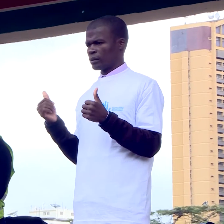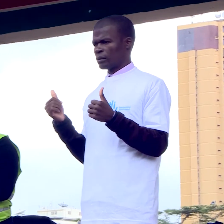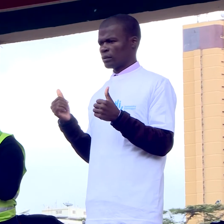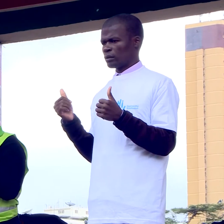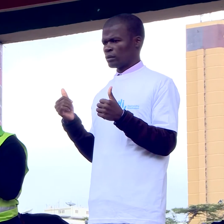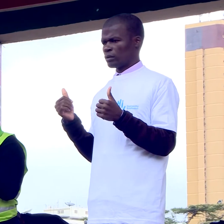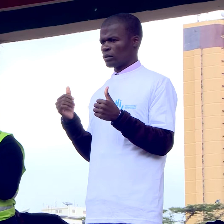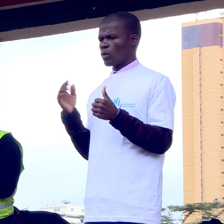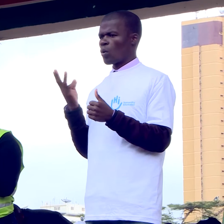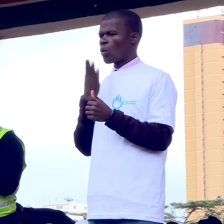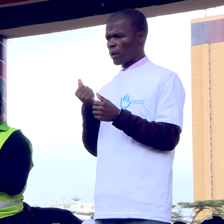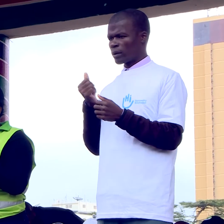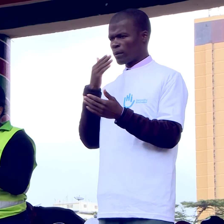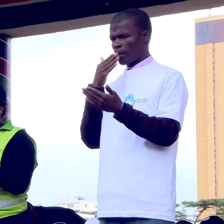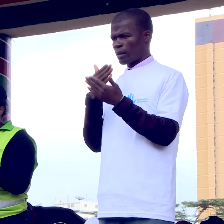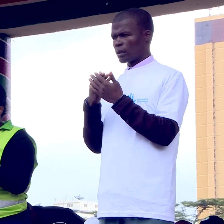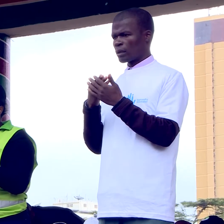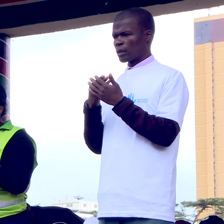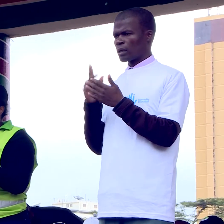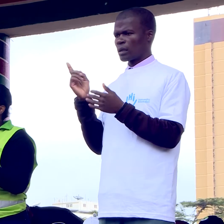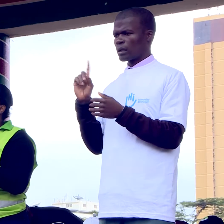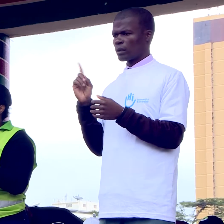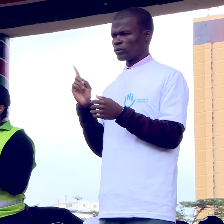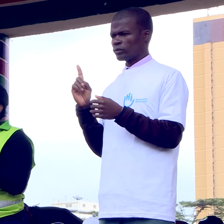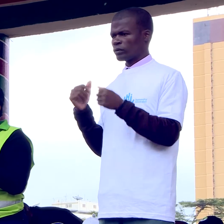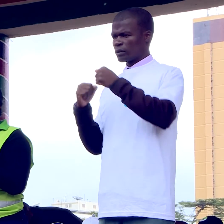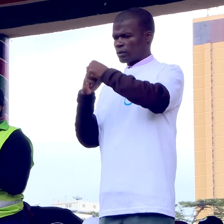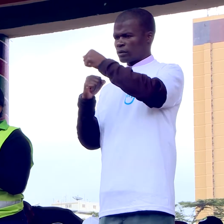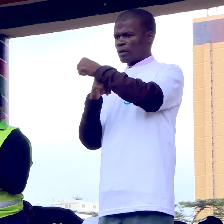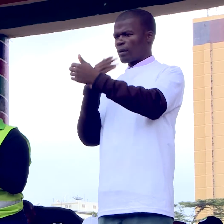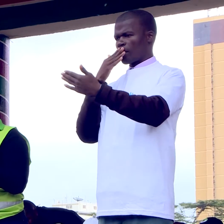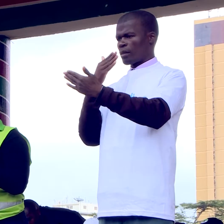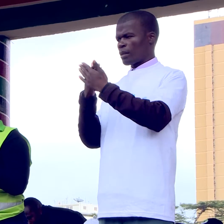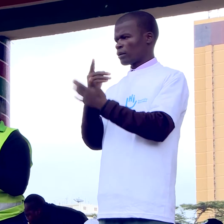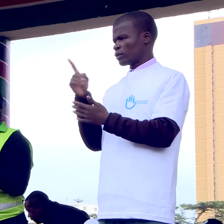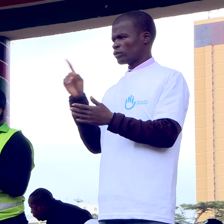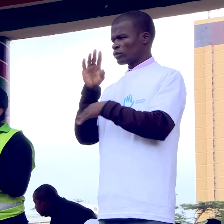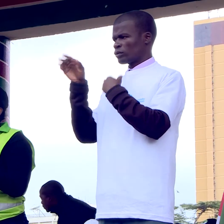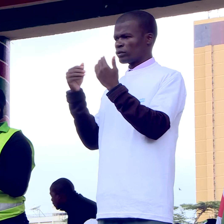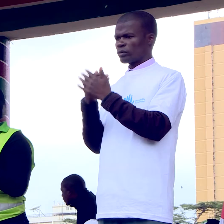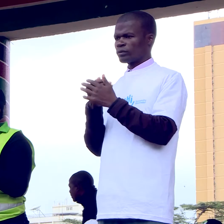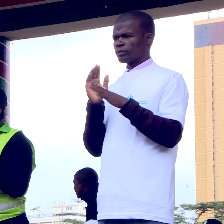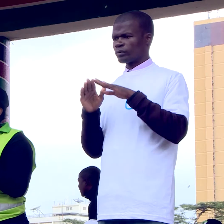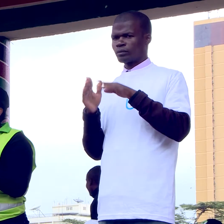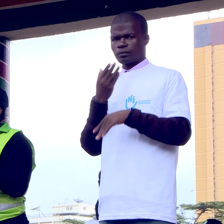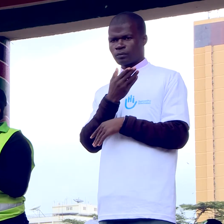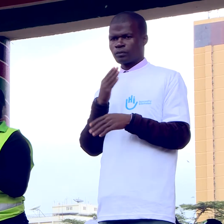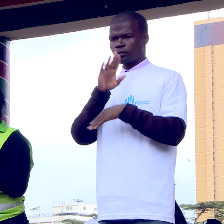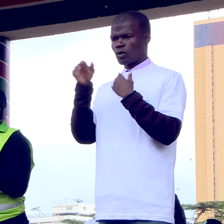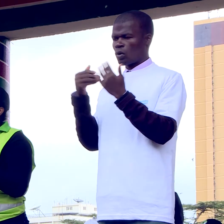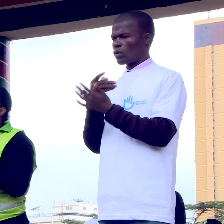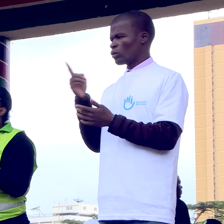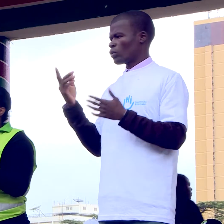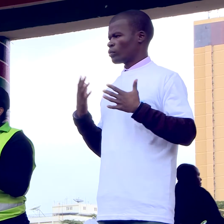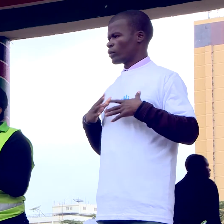to thank Nairobi Region for their support and appreciation. Asanteni sana band, asanteni sana kila mmoja